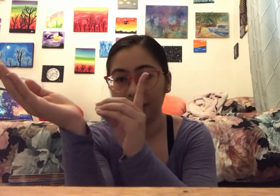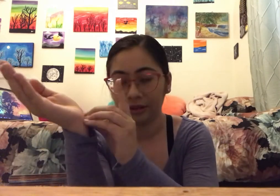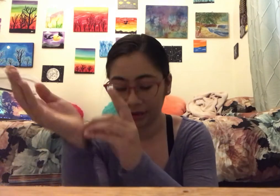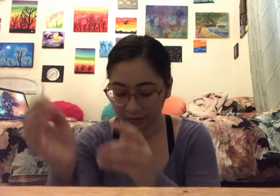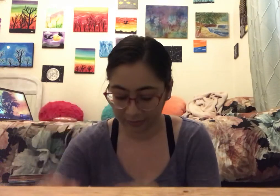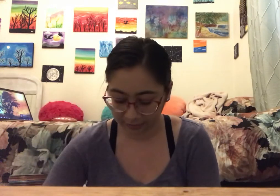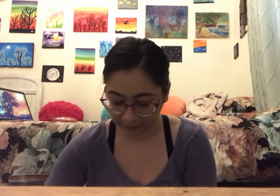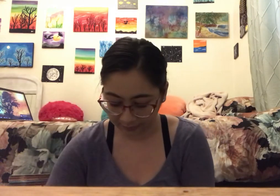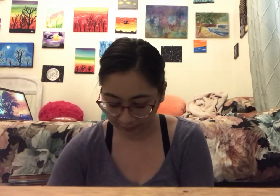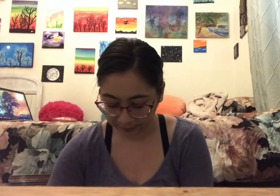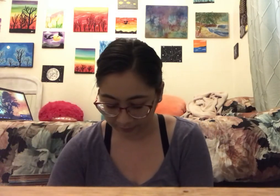Doctor.